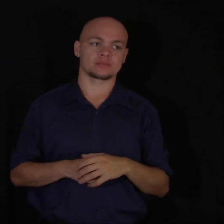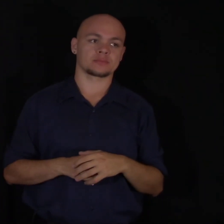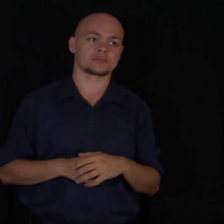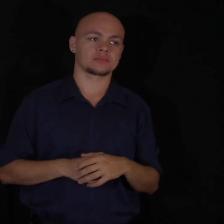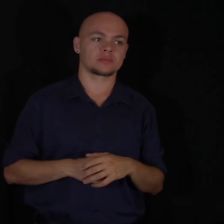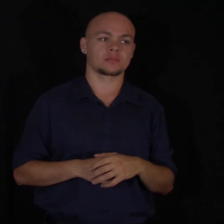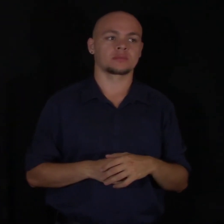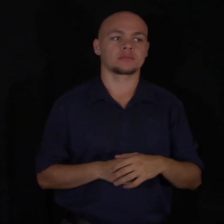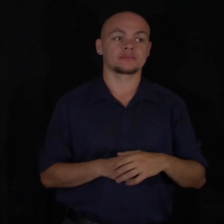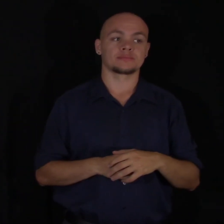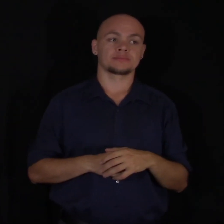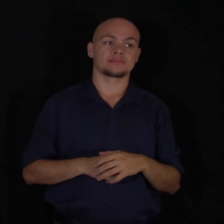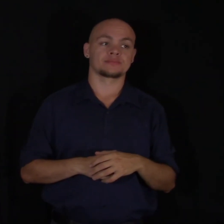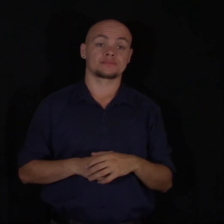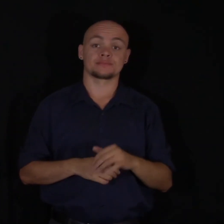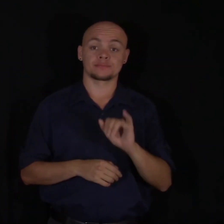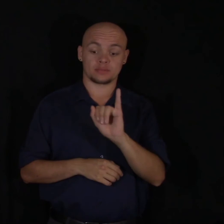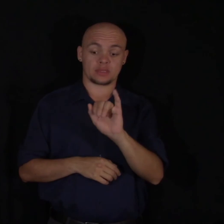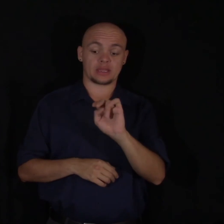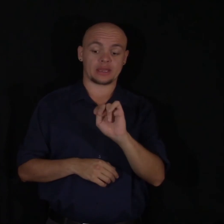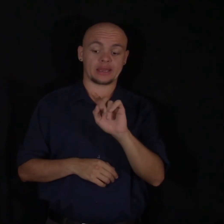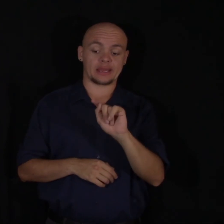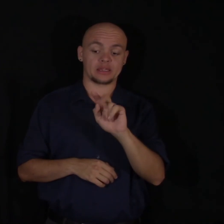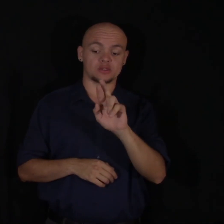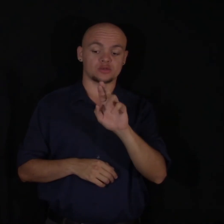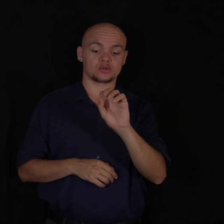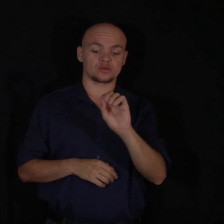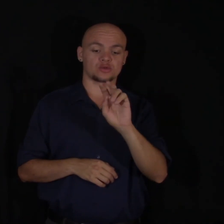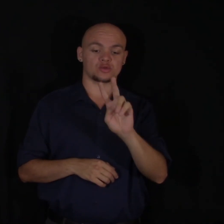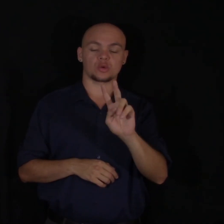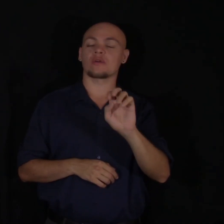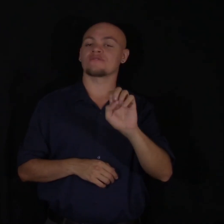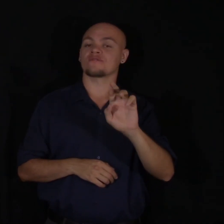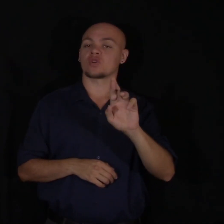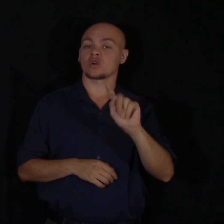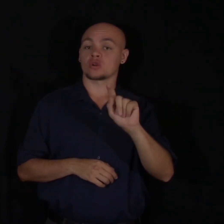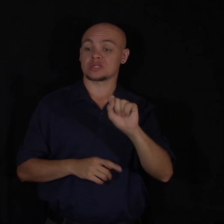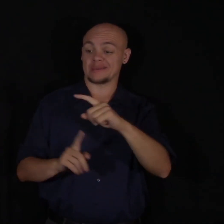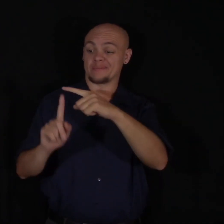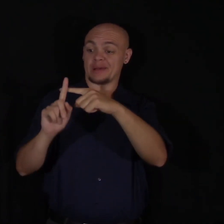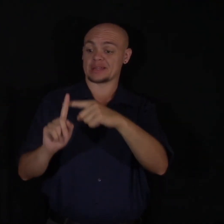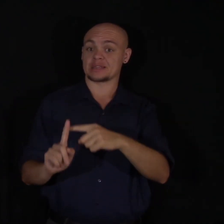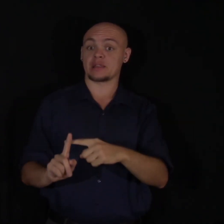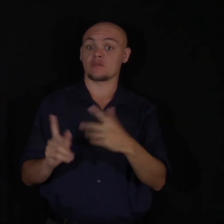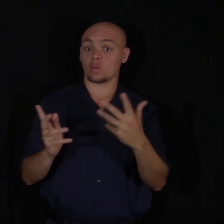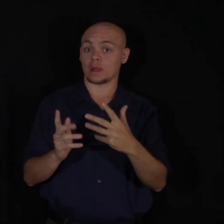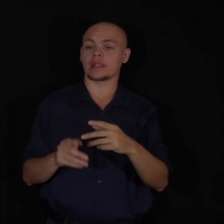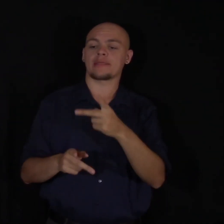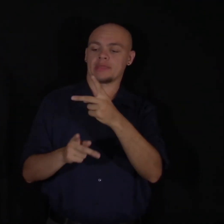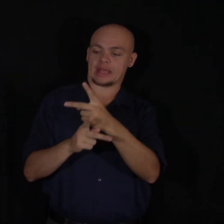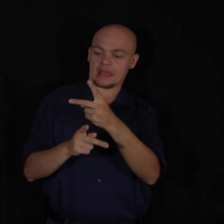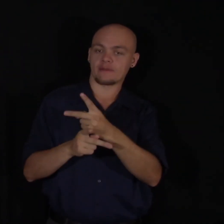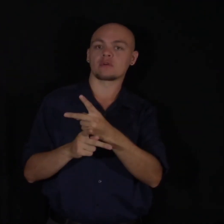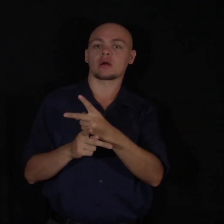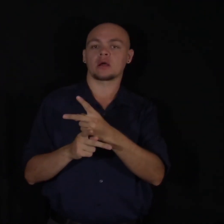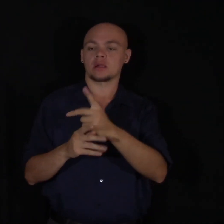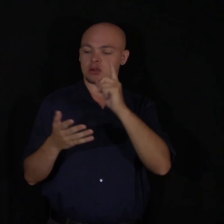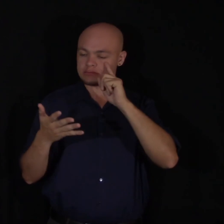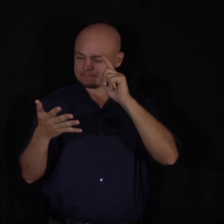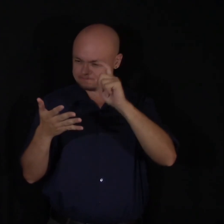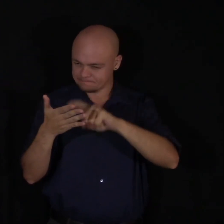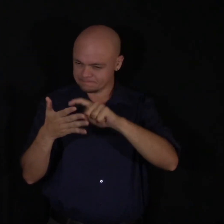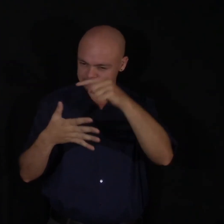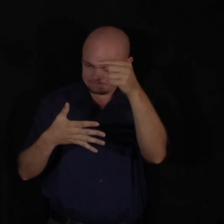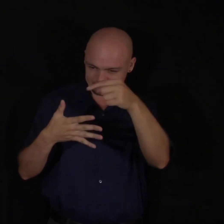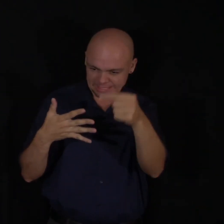Another positive about introverts, or actually positives, is that they're careful, they're attentive, they're prepared, they're detail-oriented,